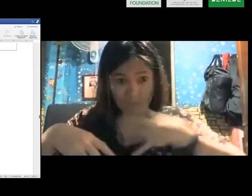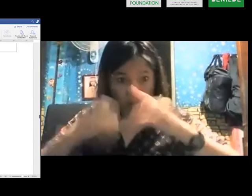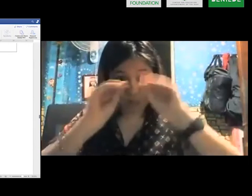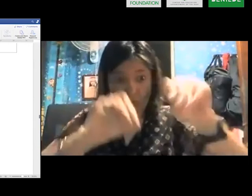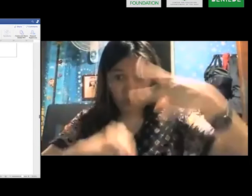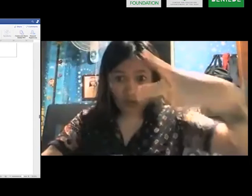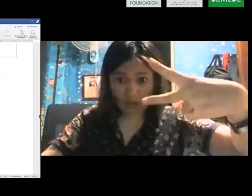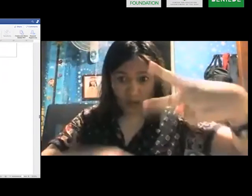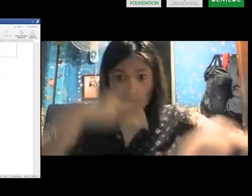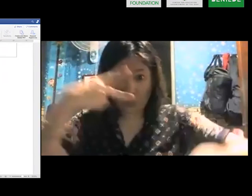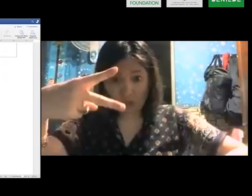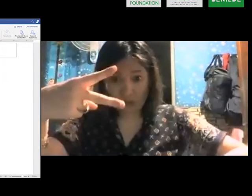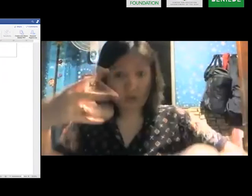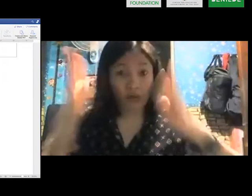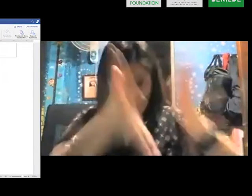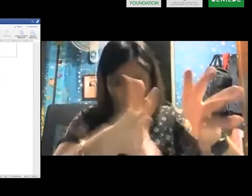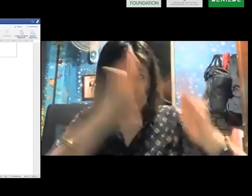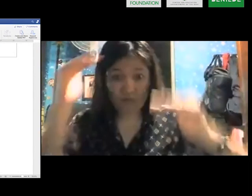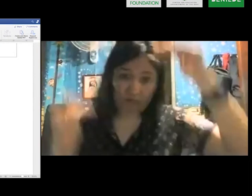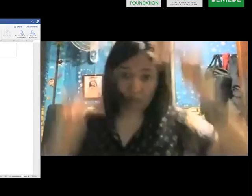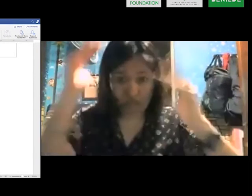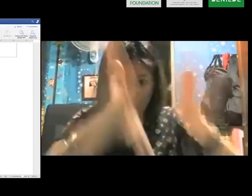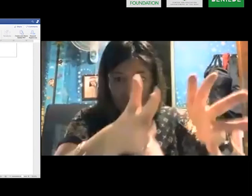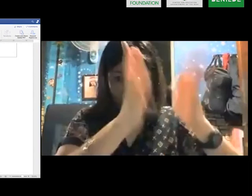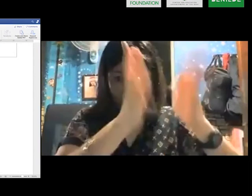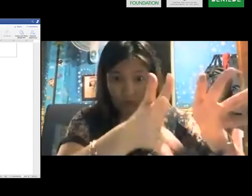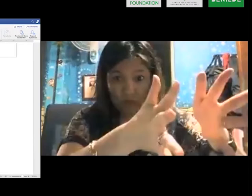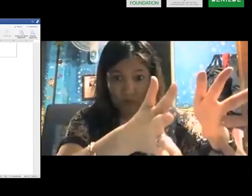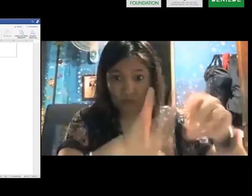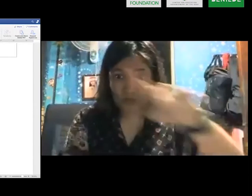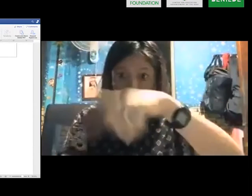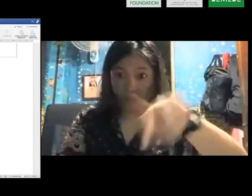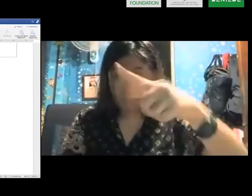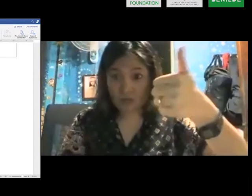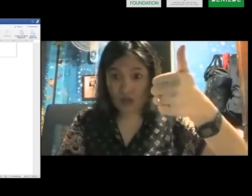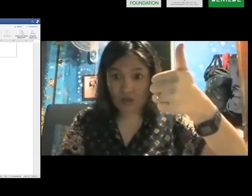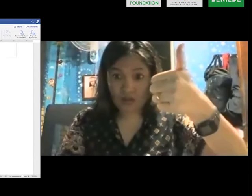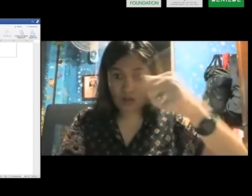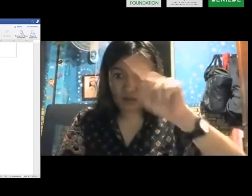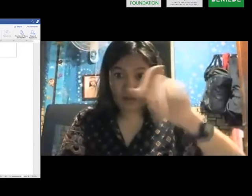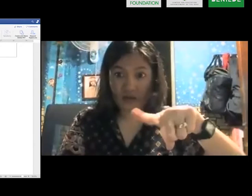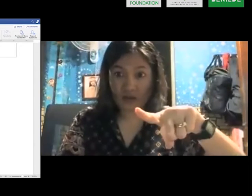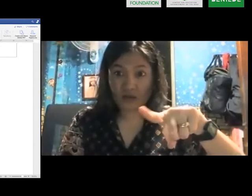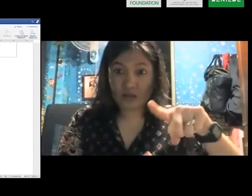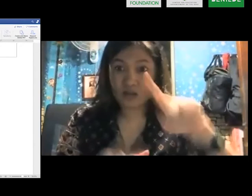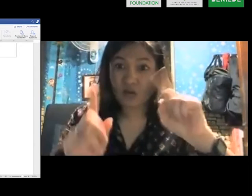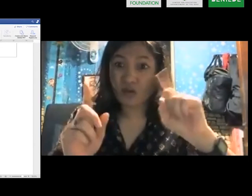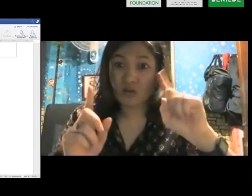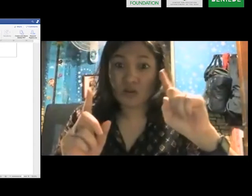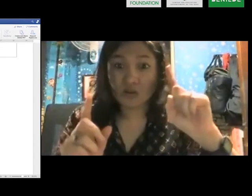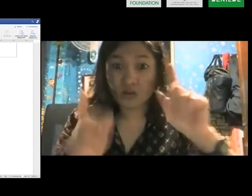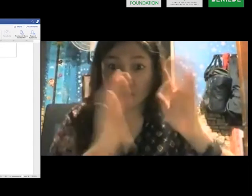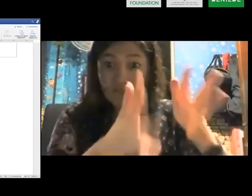So with right is bigger than left, that's okay. Yeah. We're going to leave that. All right. Okay, Right. we're